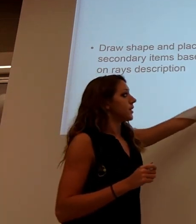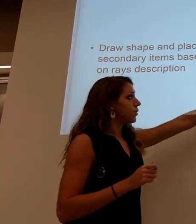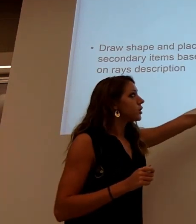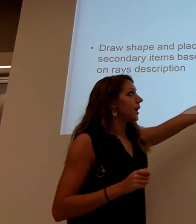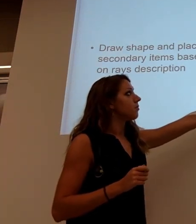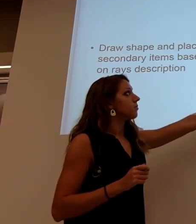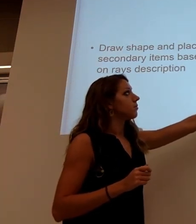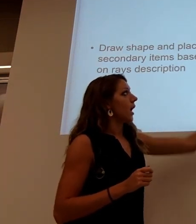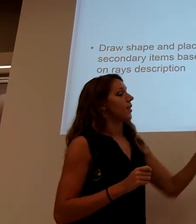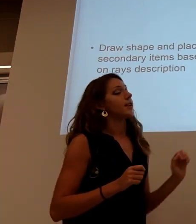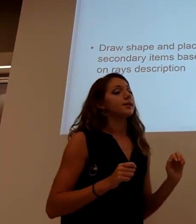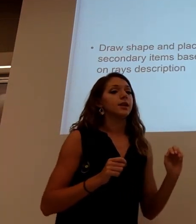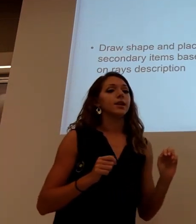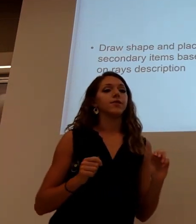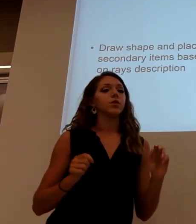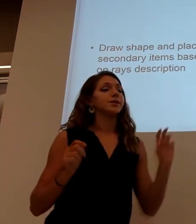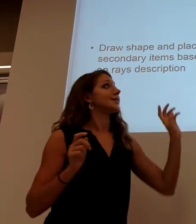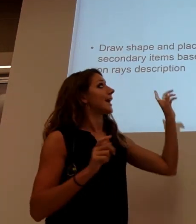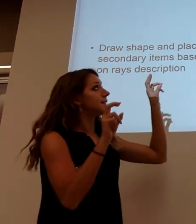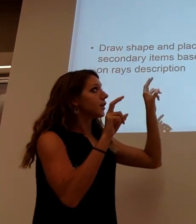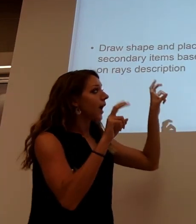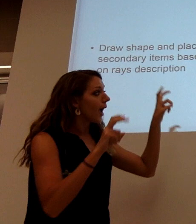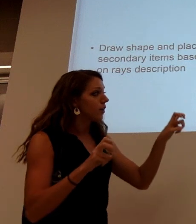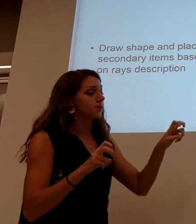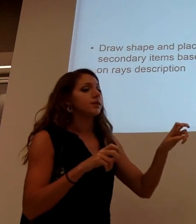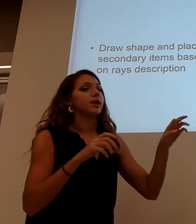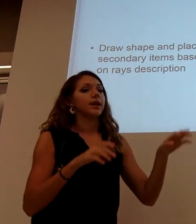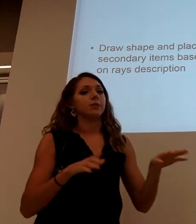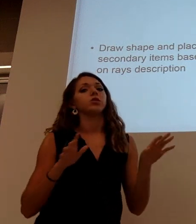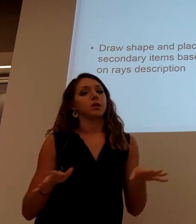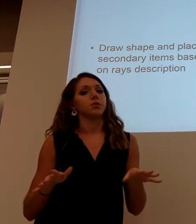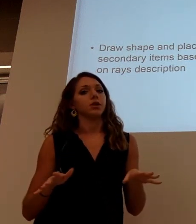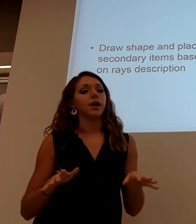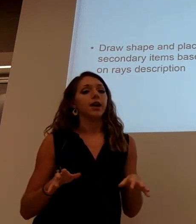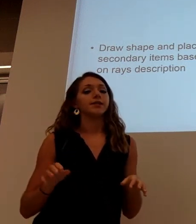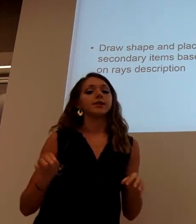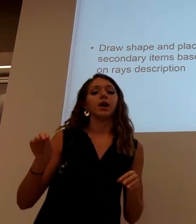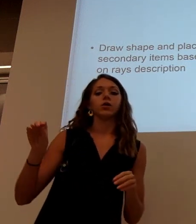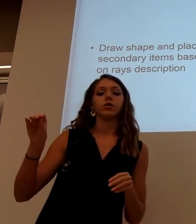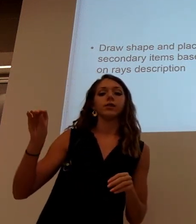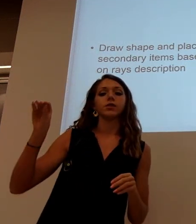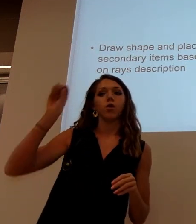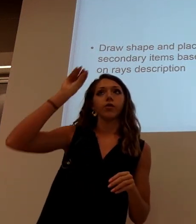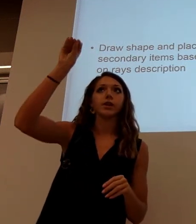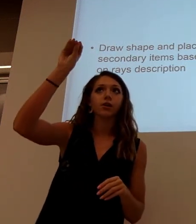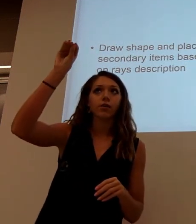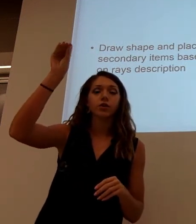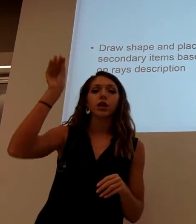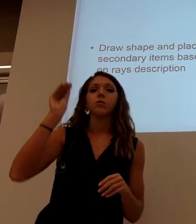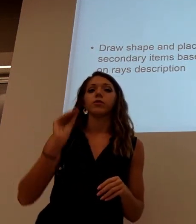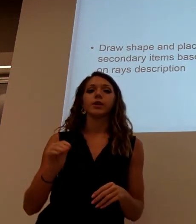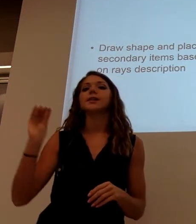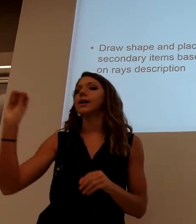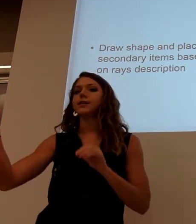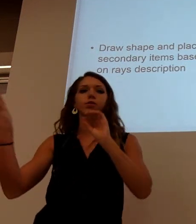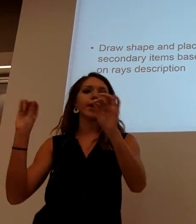to give you a shape, and then he's going to give you secondary items, like a name or a number. He's going to tell you if it's over here on the shape, over here. He's not going to tell you